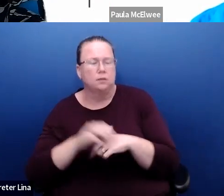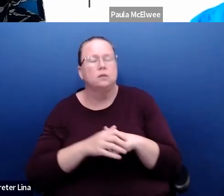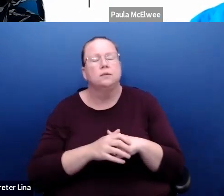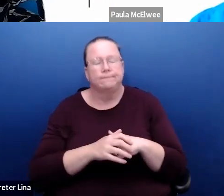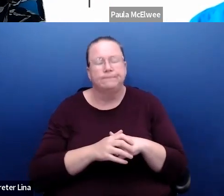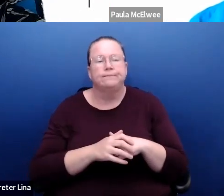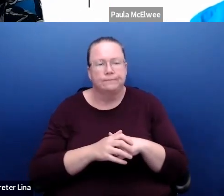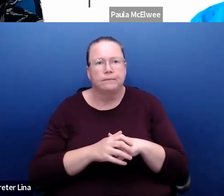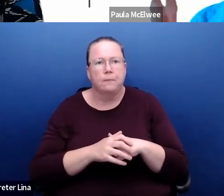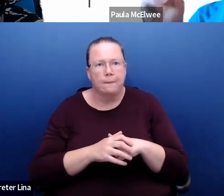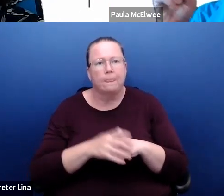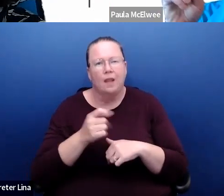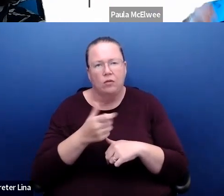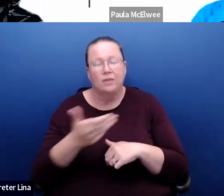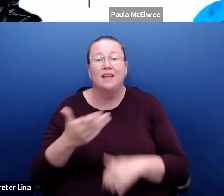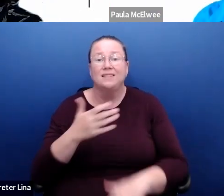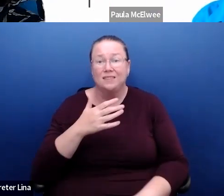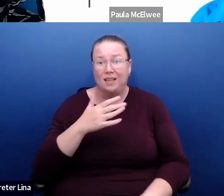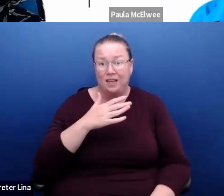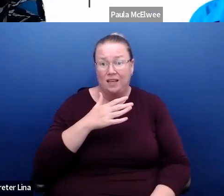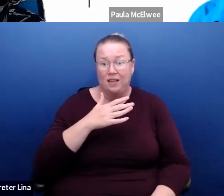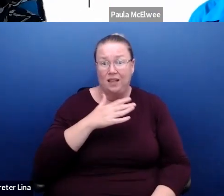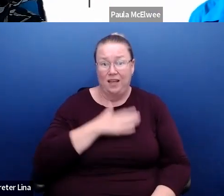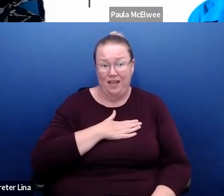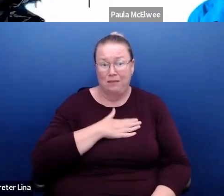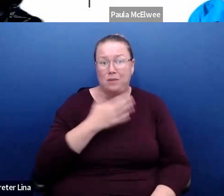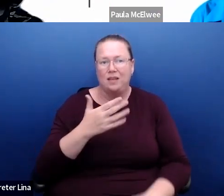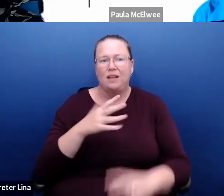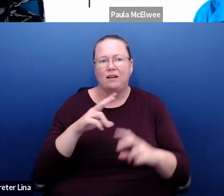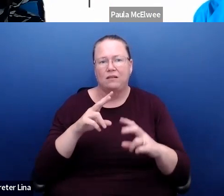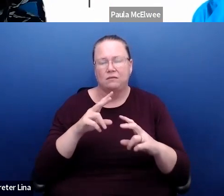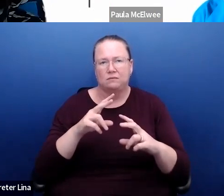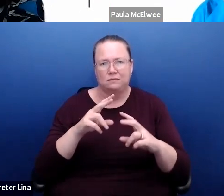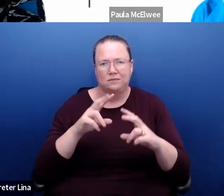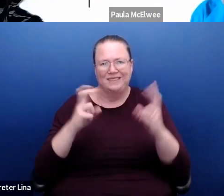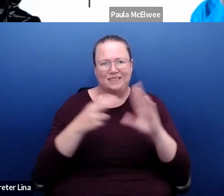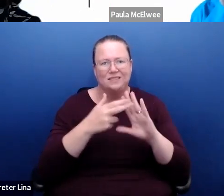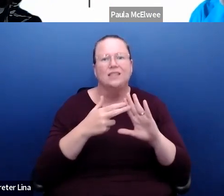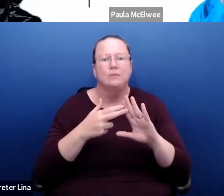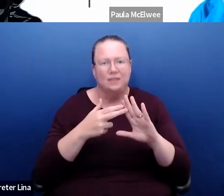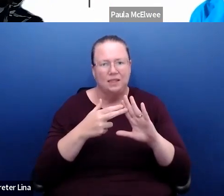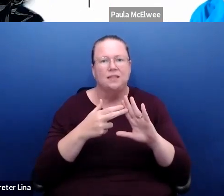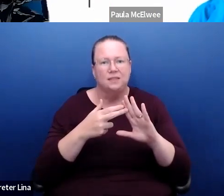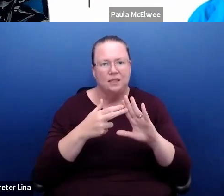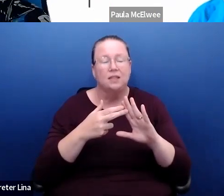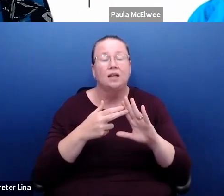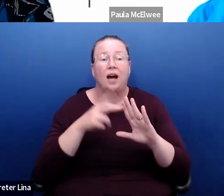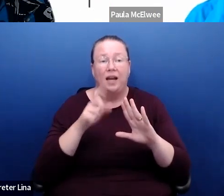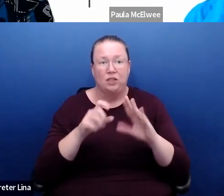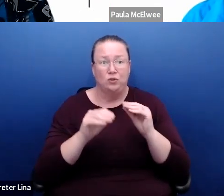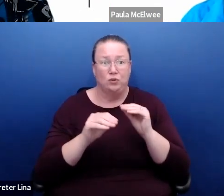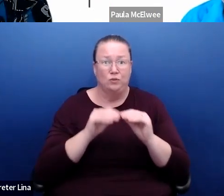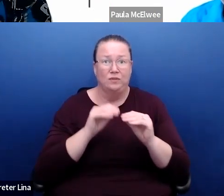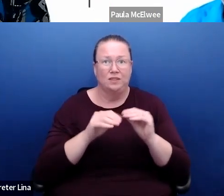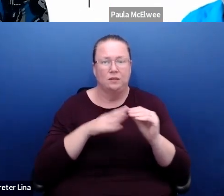Yeah, it's just a little thing. Committing is very stigmatizing, and I really do need to correct my